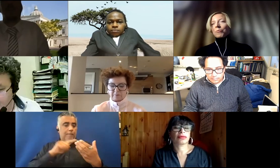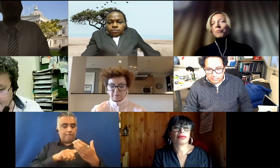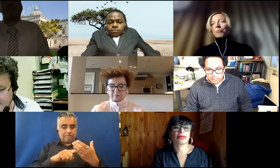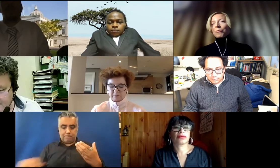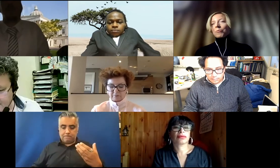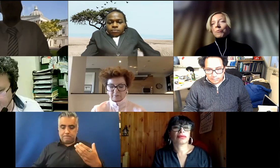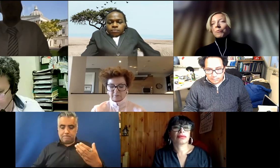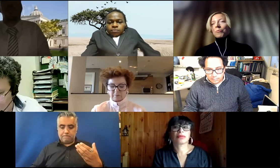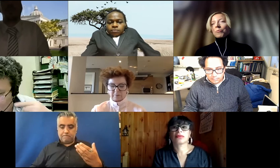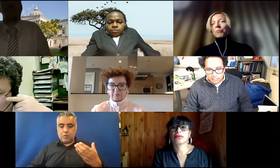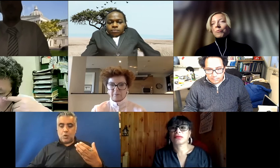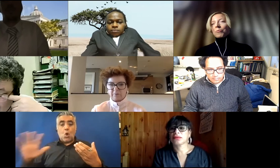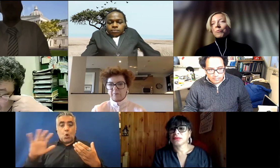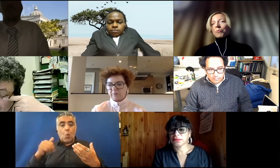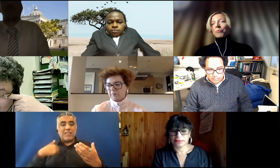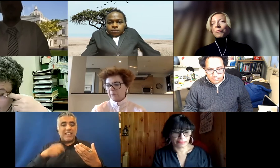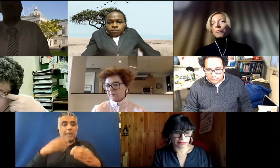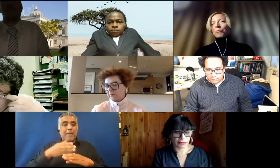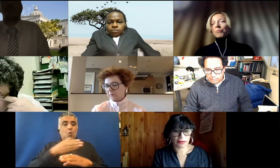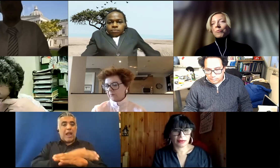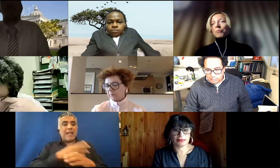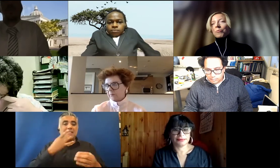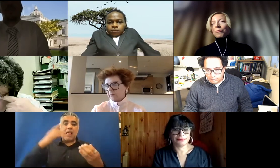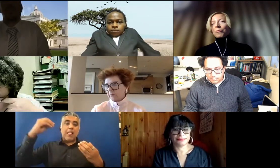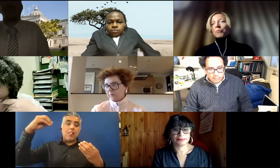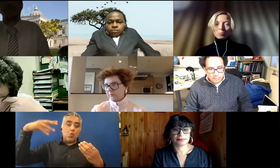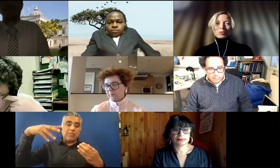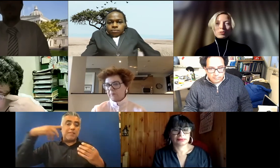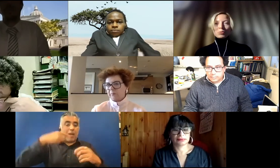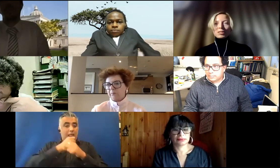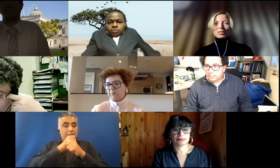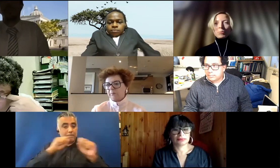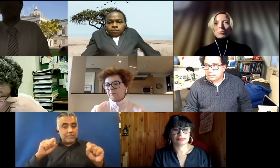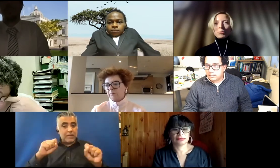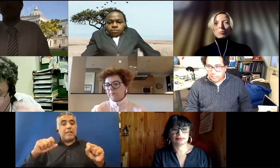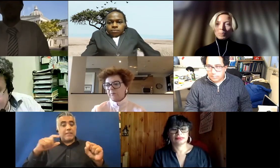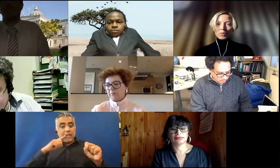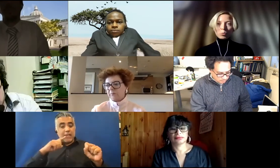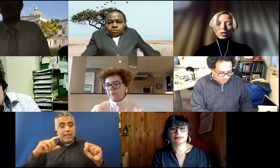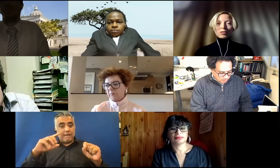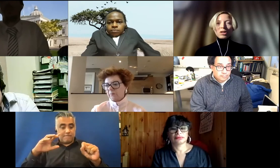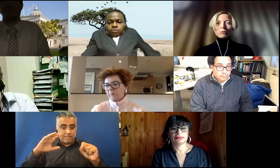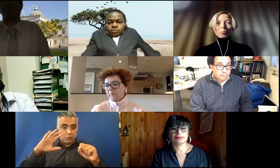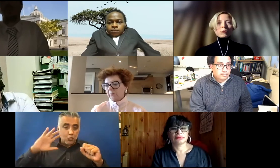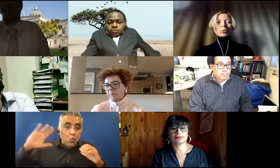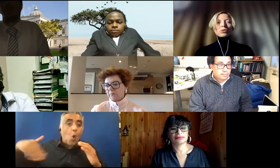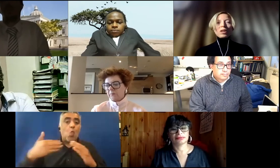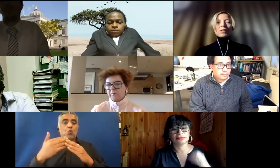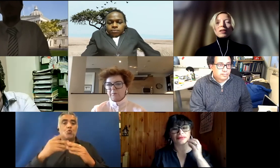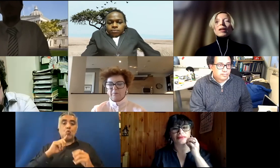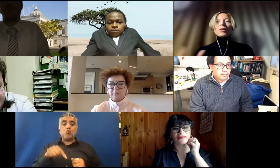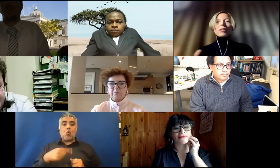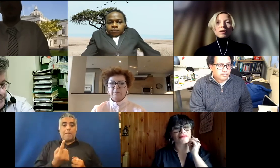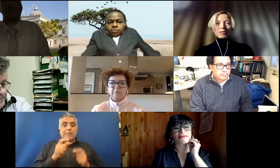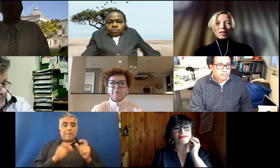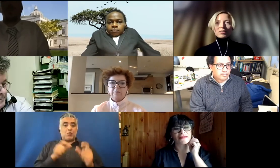how they need to improve those traffic lights for the sake of the whole population, not just persons with disabilities.